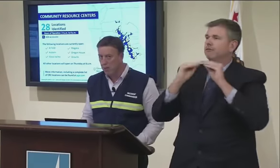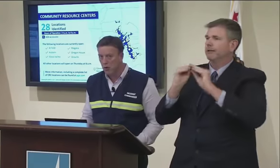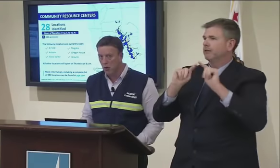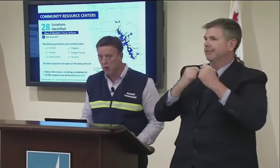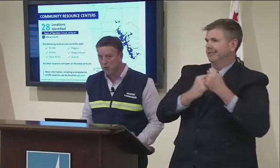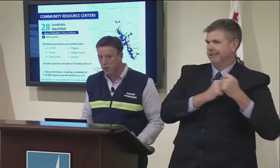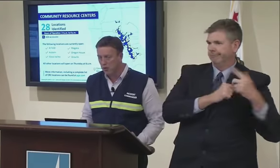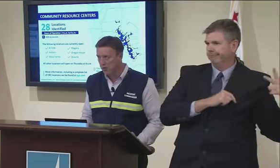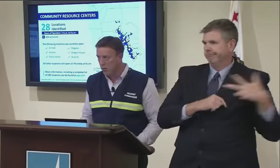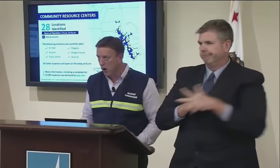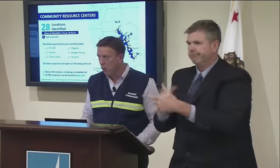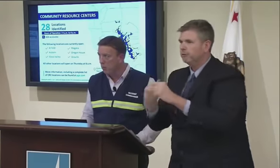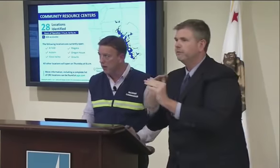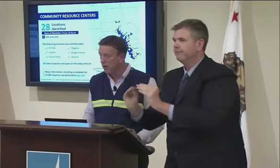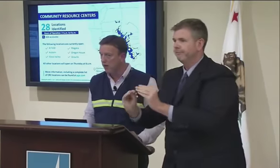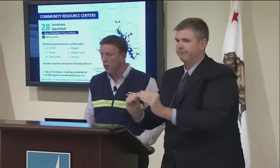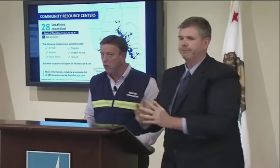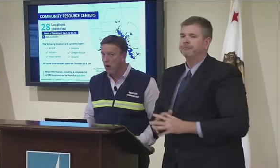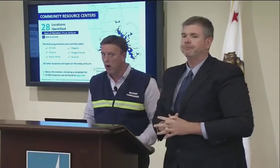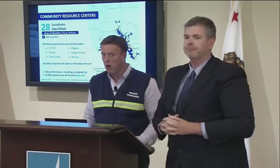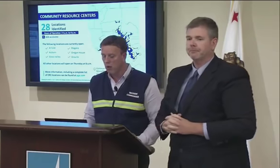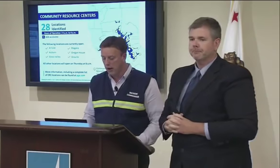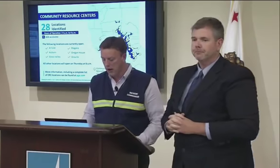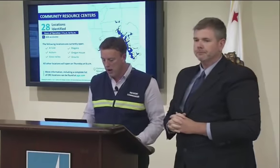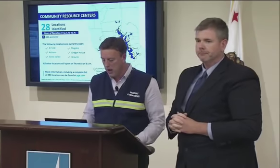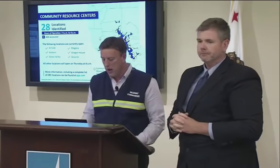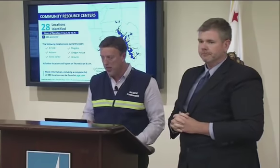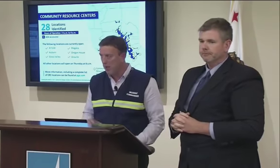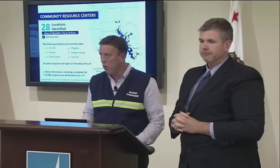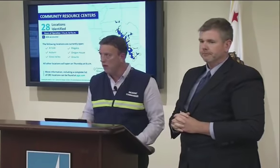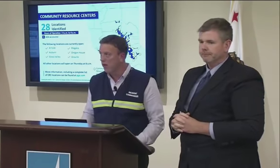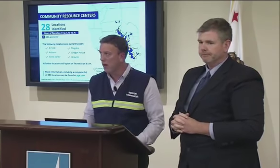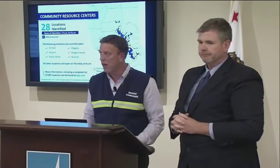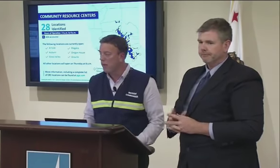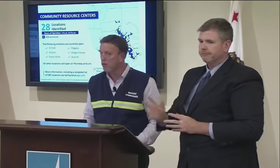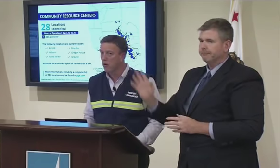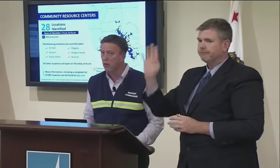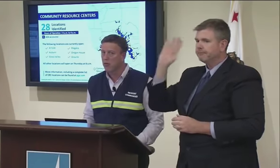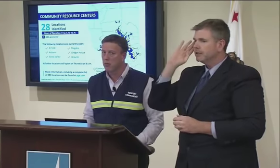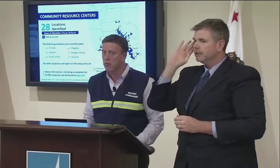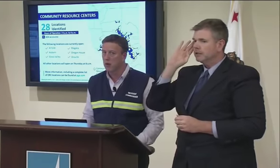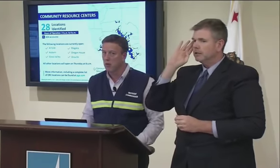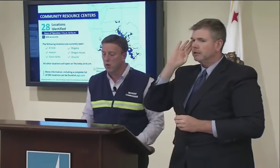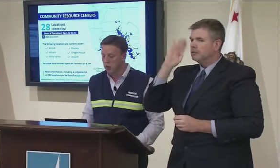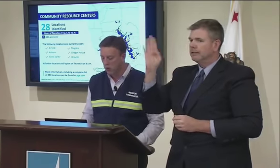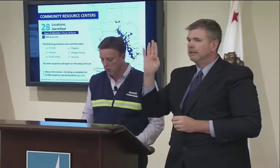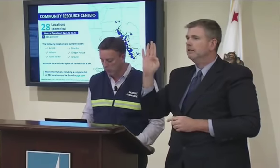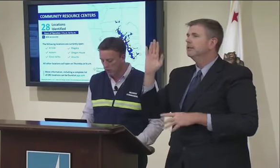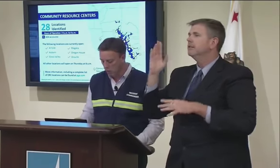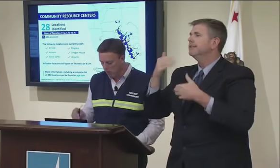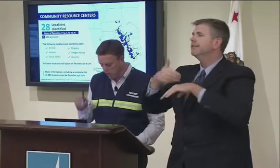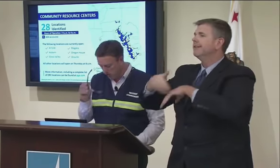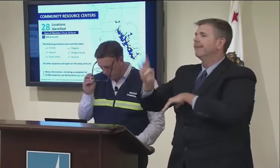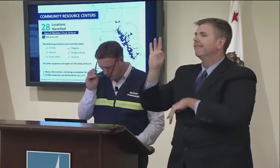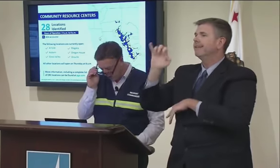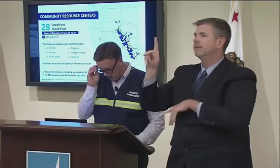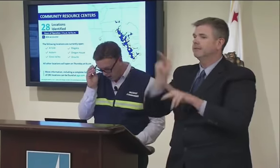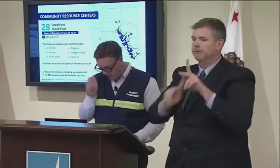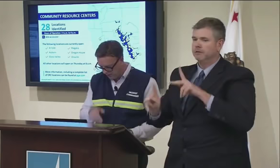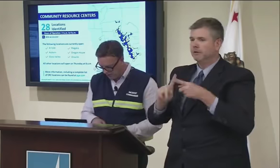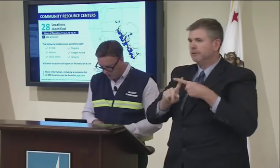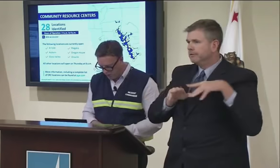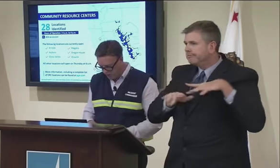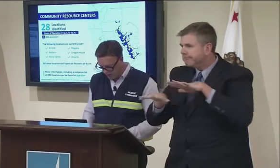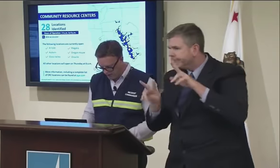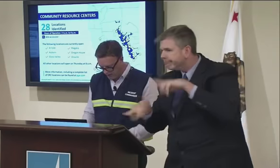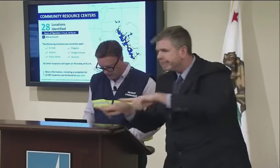start that patrol sequence tomorrow when we get the formal all clear. And then once that patrol is complete, we will restore people